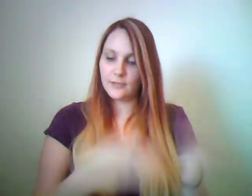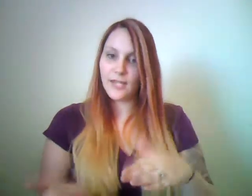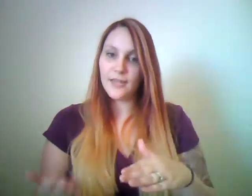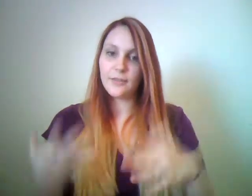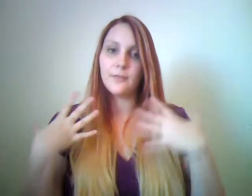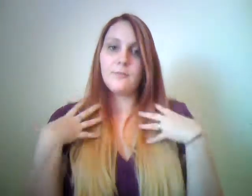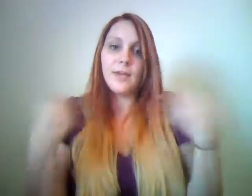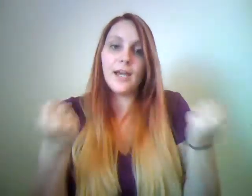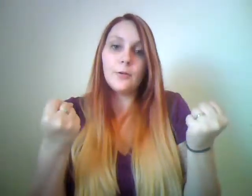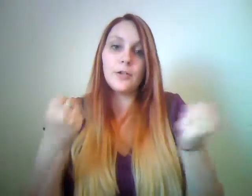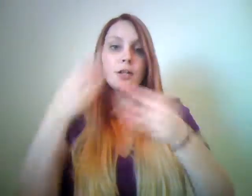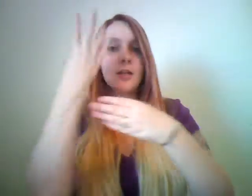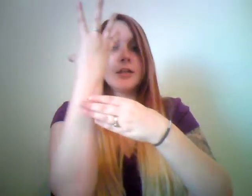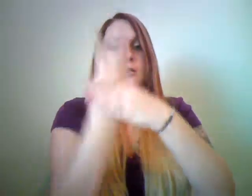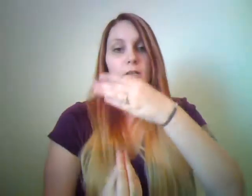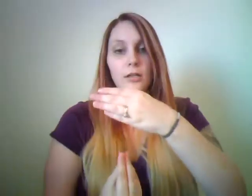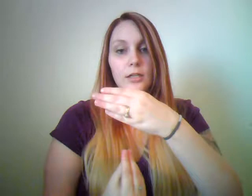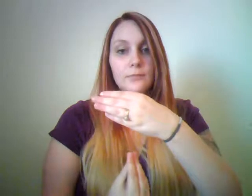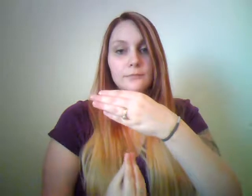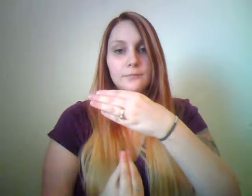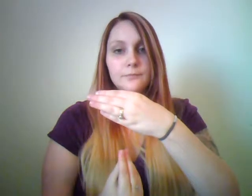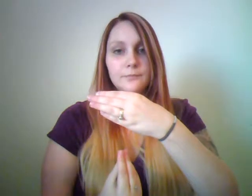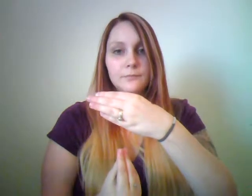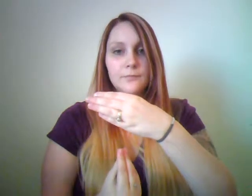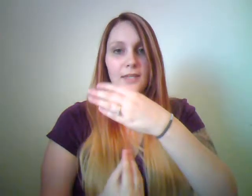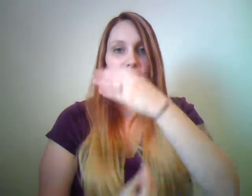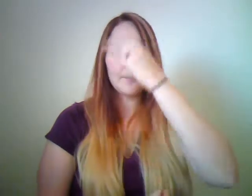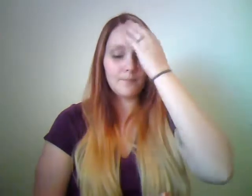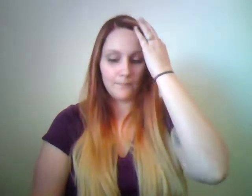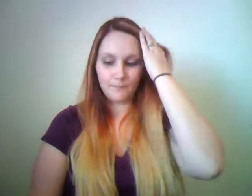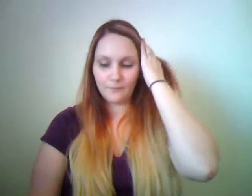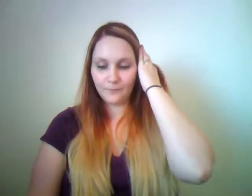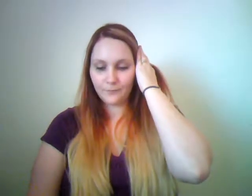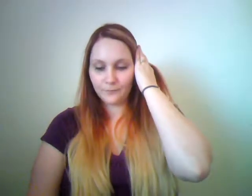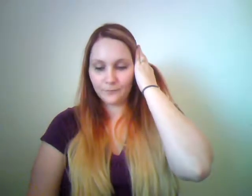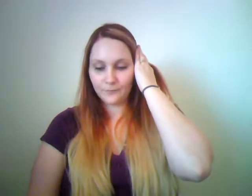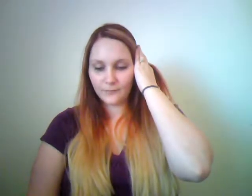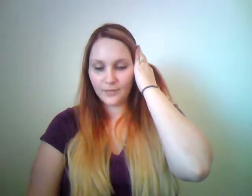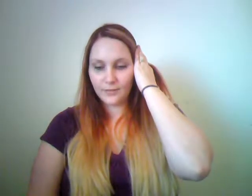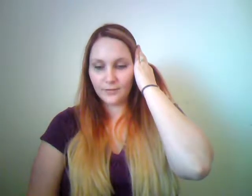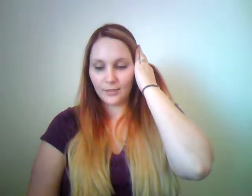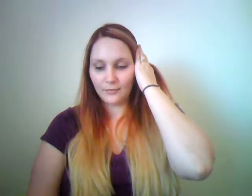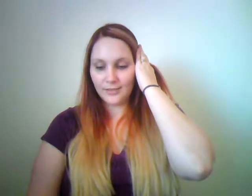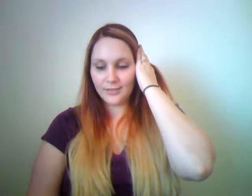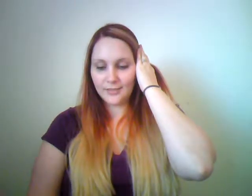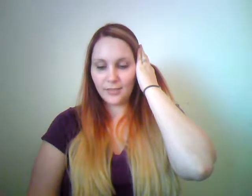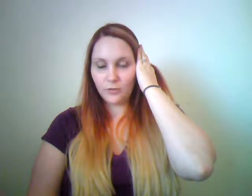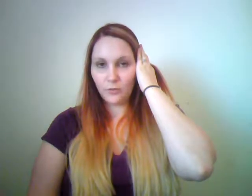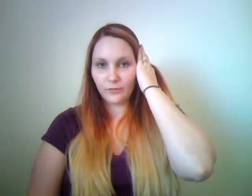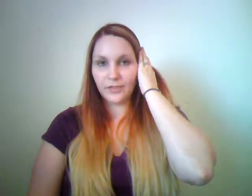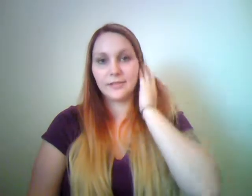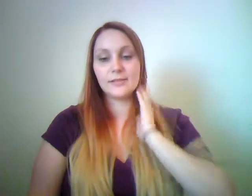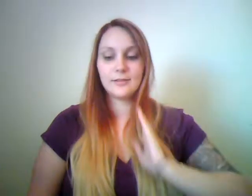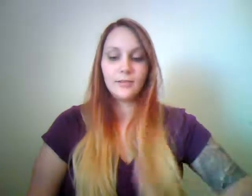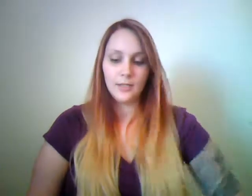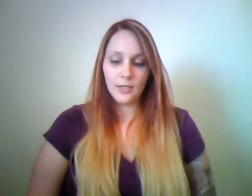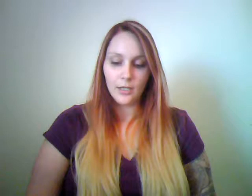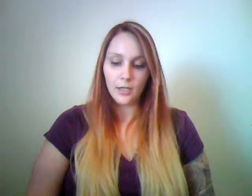Death, power, gone. Okay? Now this is the chorus. Oh,